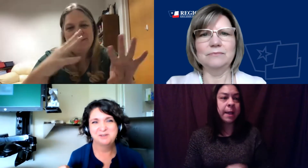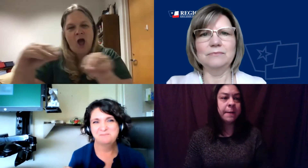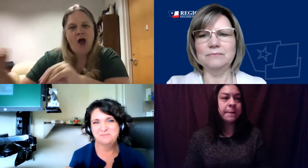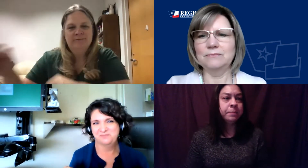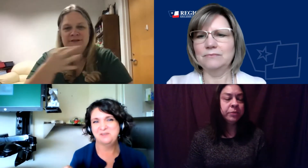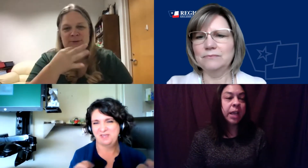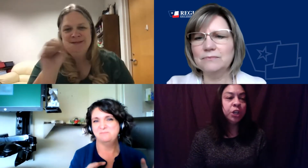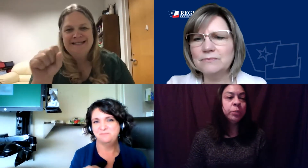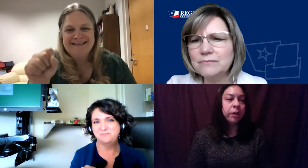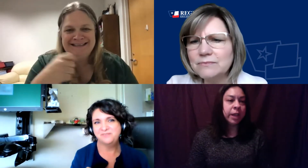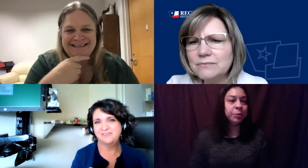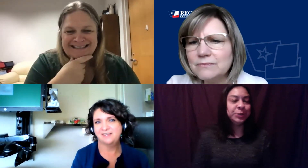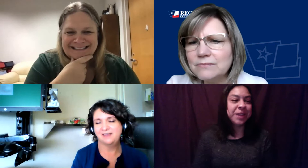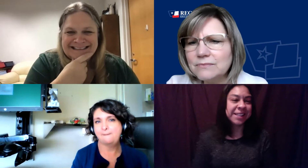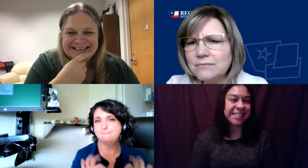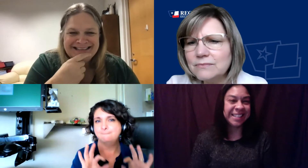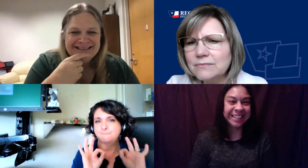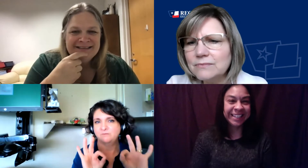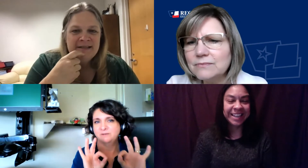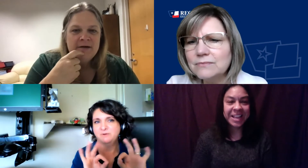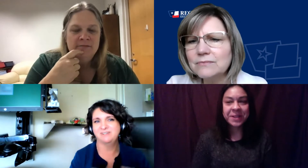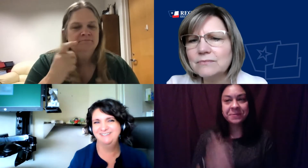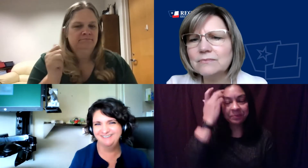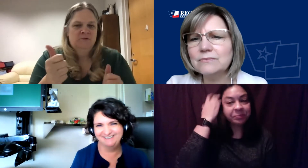Yeah. Yeah, you'll be off camera soon. Yes.